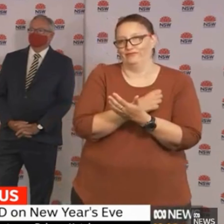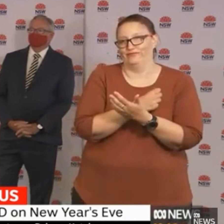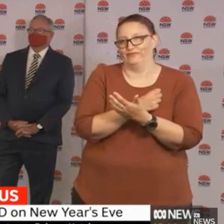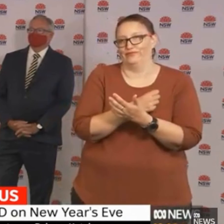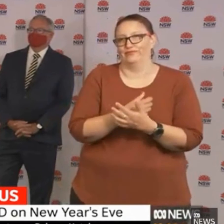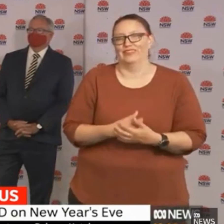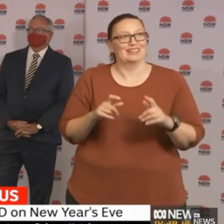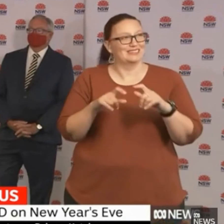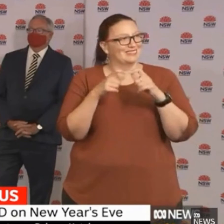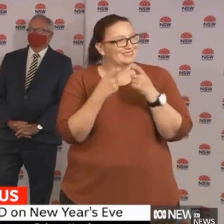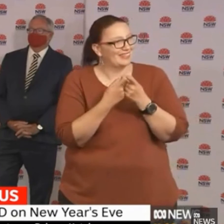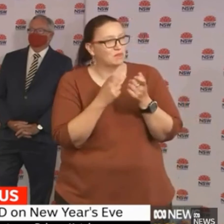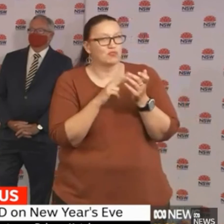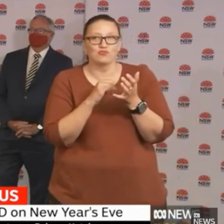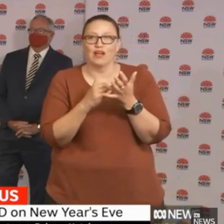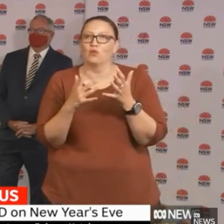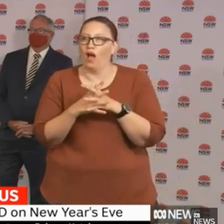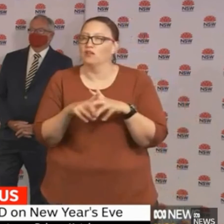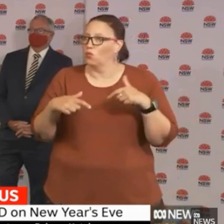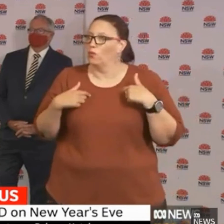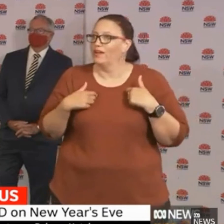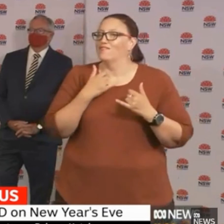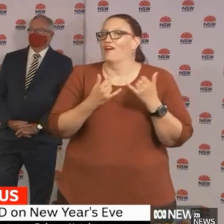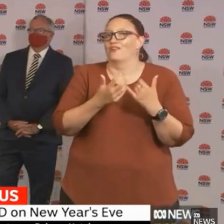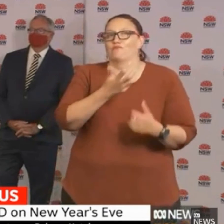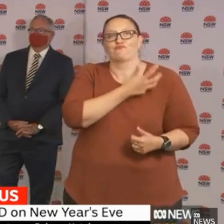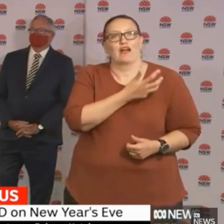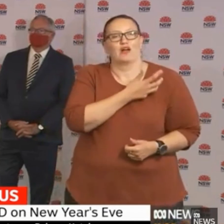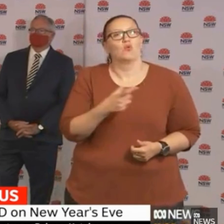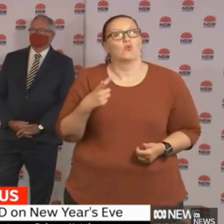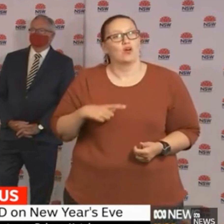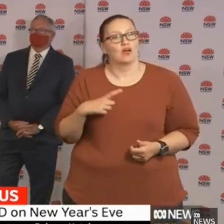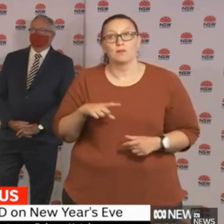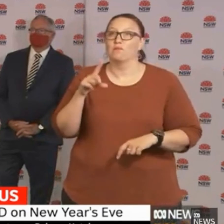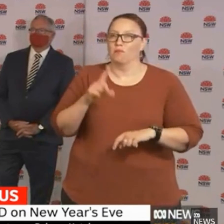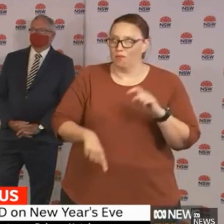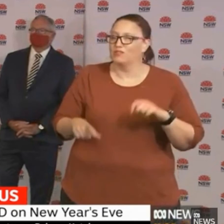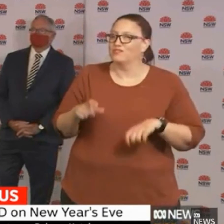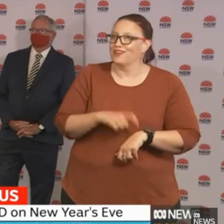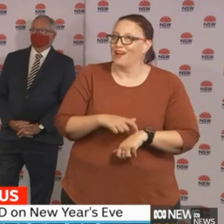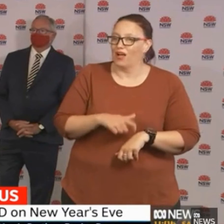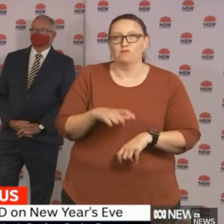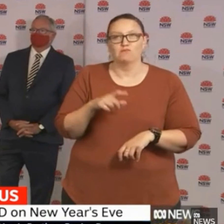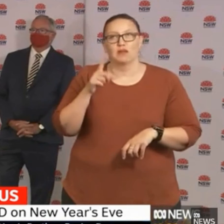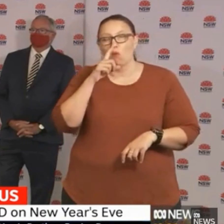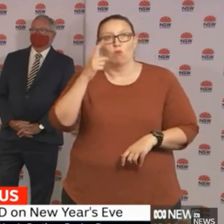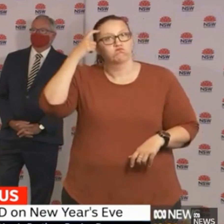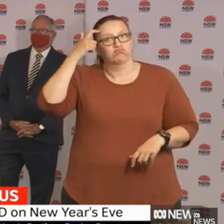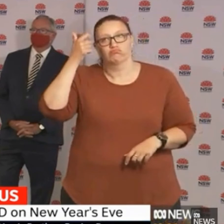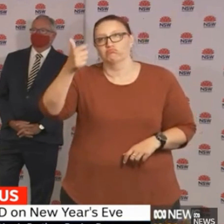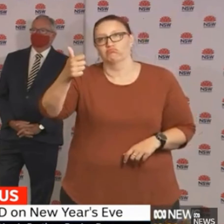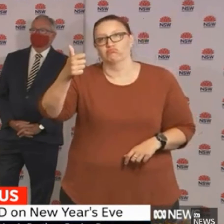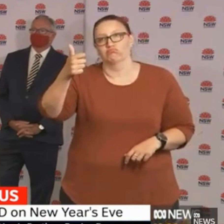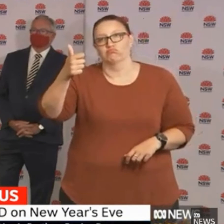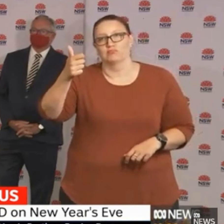makes our team New South Wales, incredibly proud is that people have been demonstrating in the main good common sense. Yes, there are exceptions, and it's